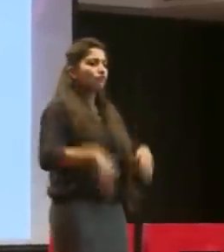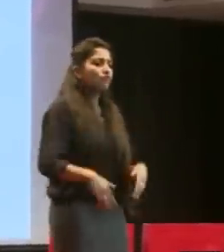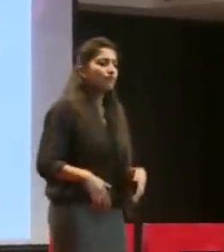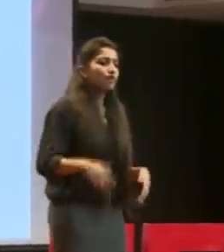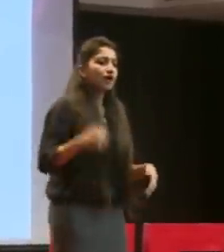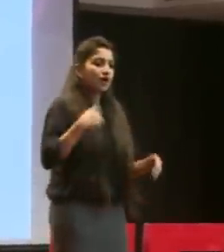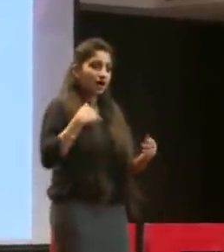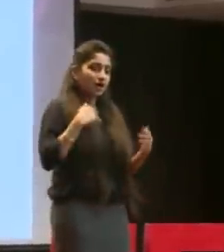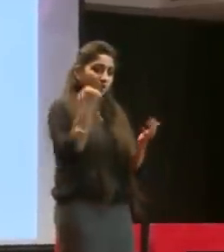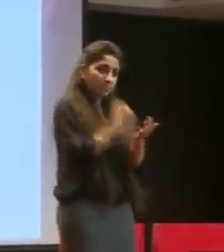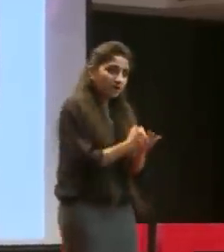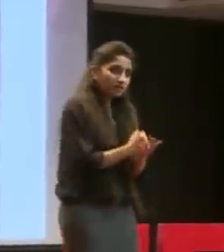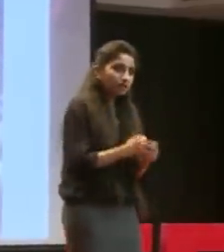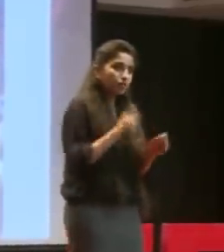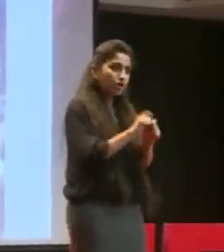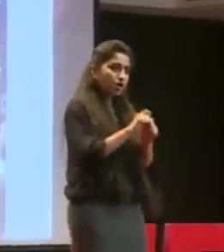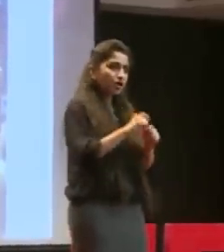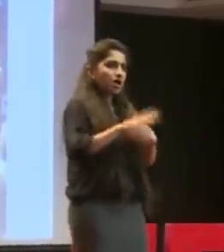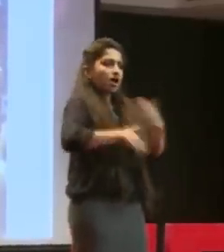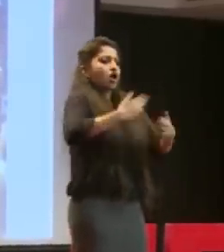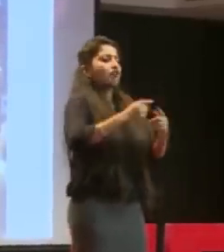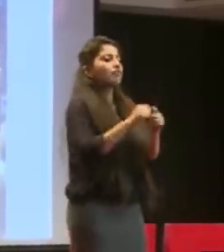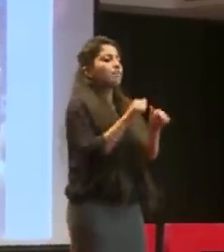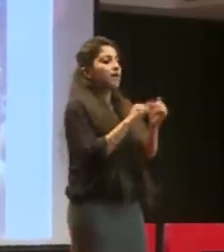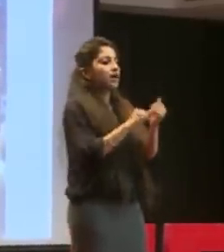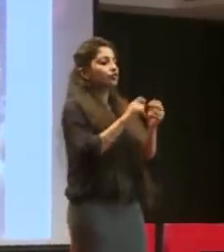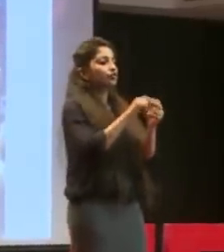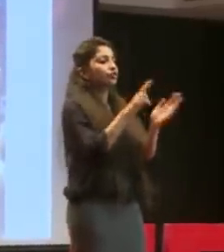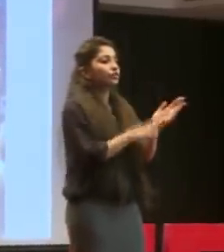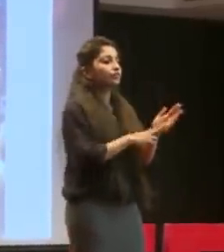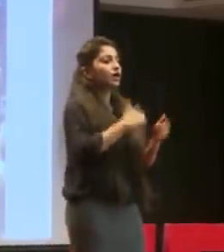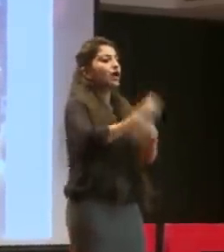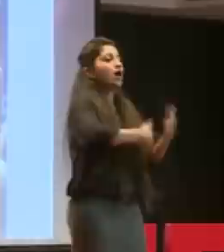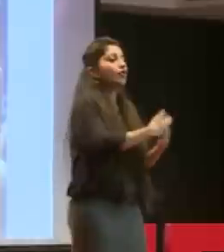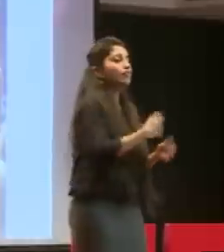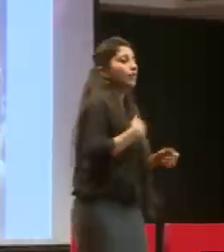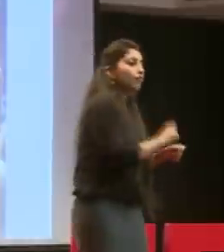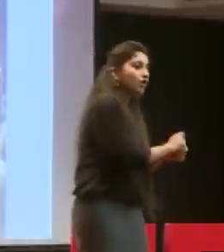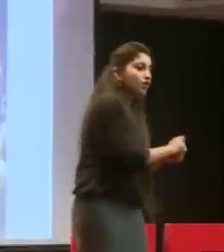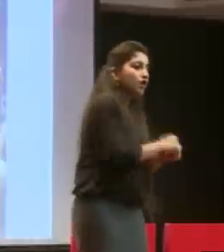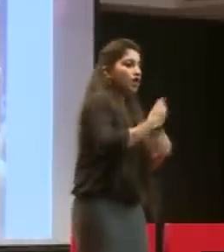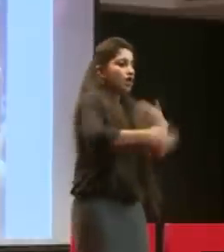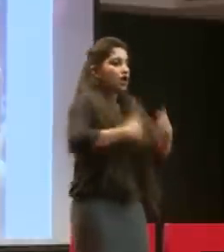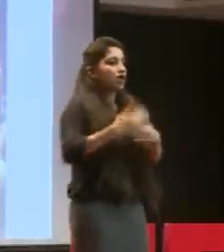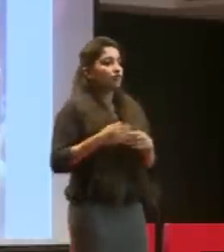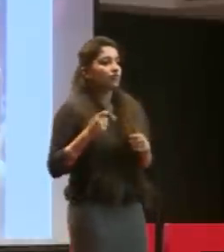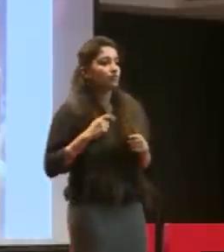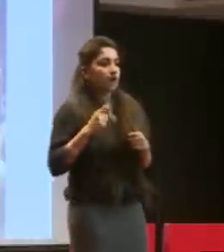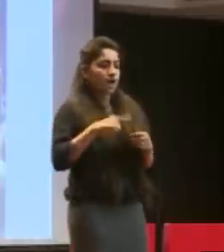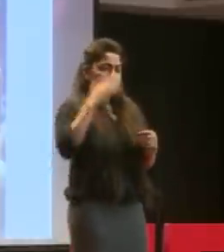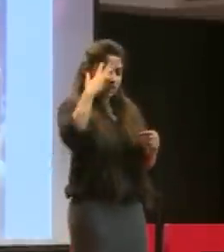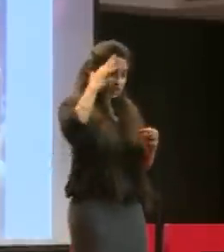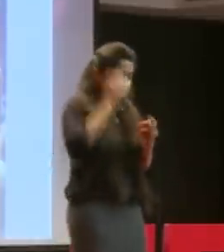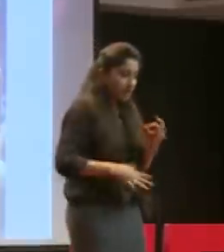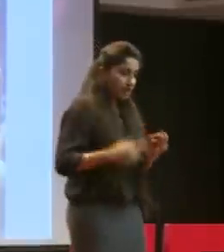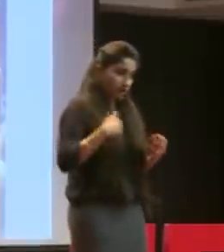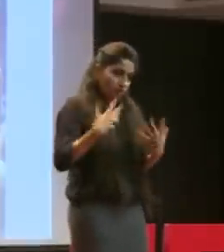I opened for it out of a passion. I had already decided the most important part of my life. I